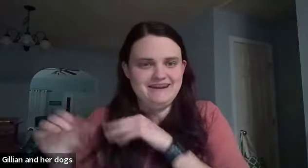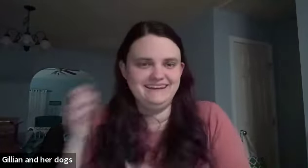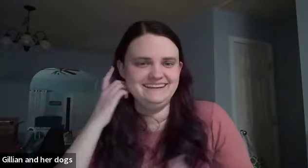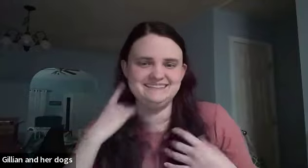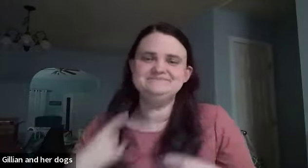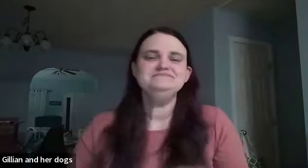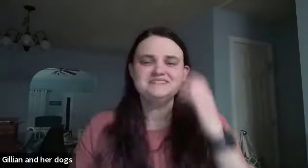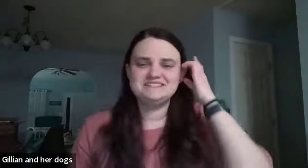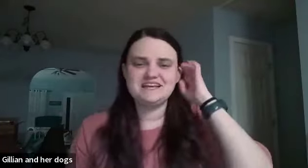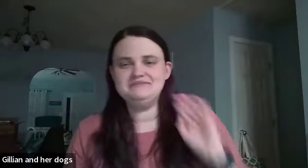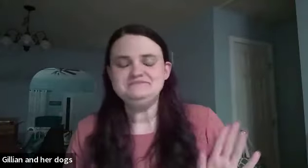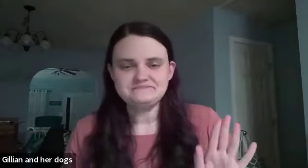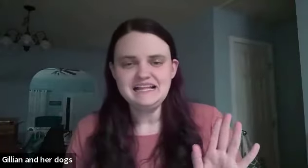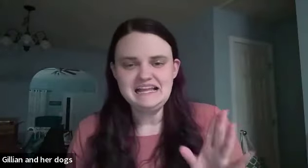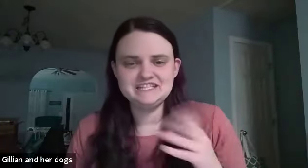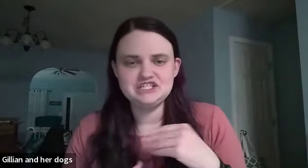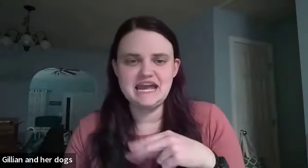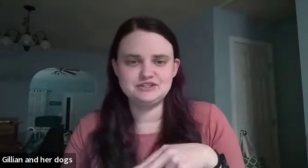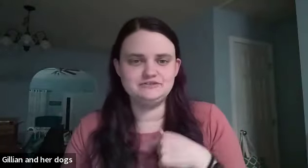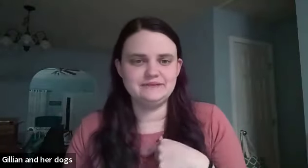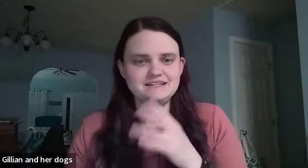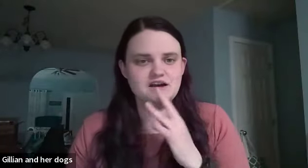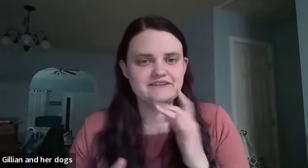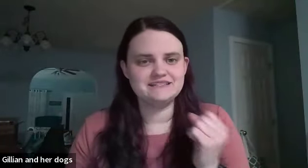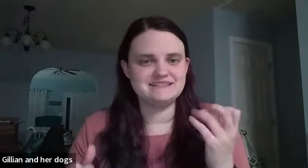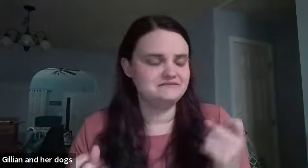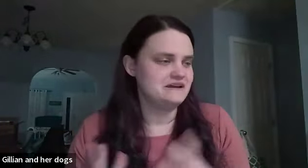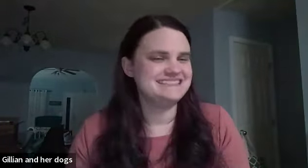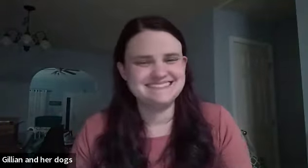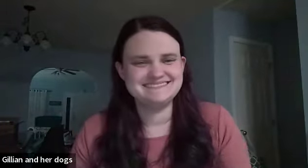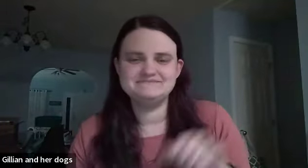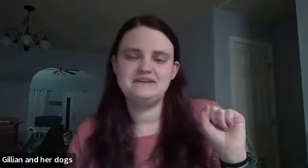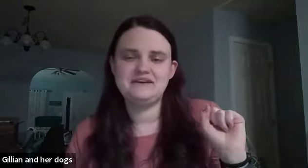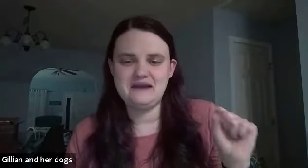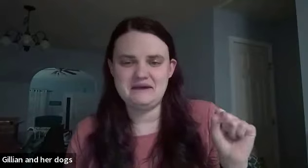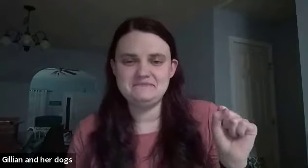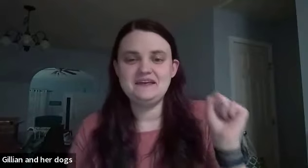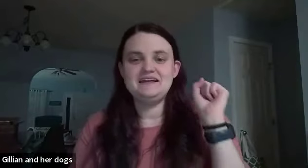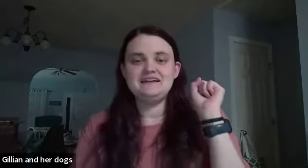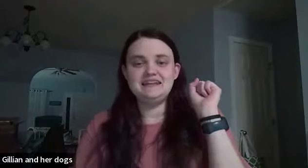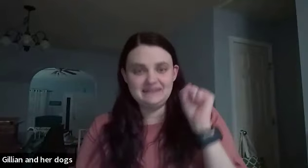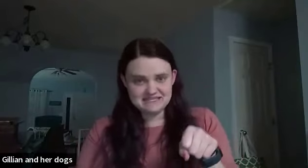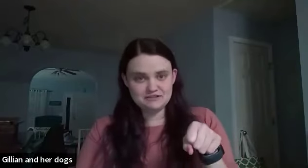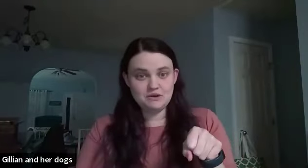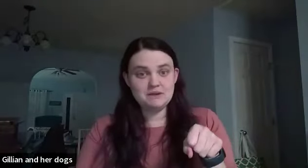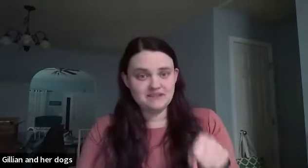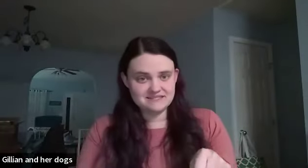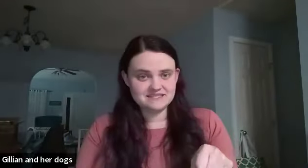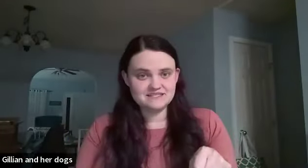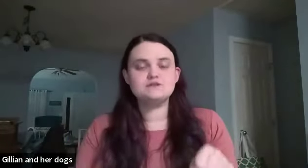bad. So it's just natural for me. I talk fast, I sign fast. Okay, let's now do our places. So